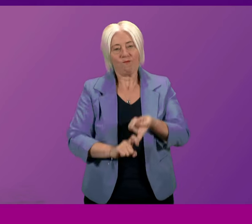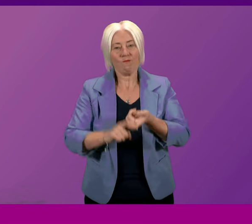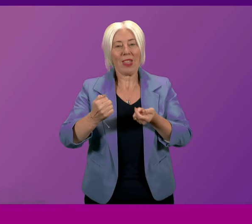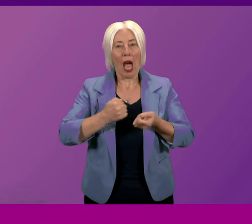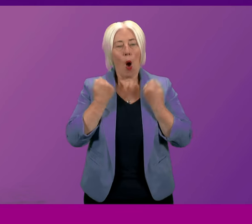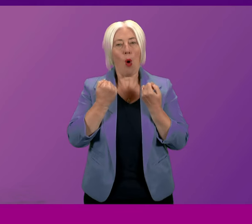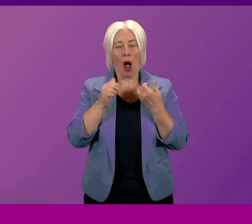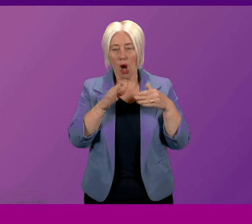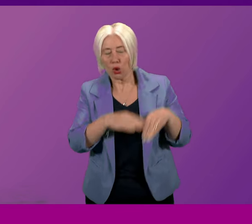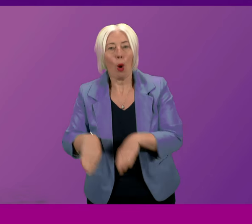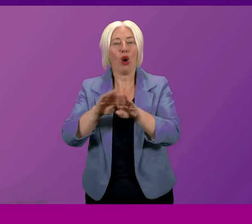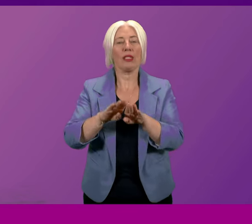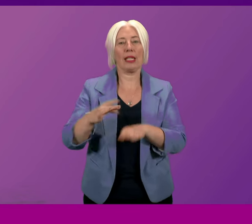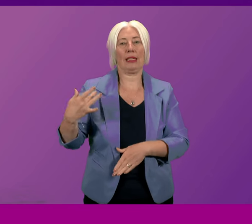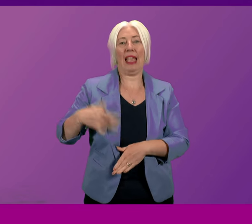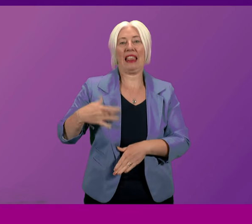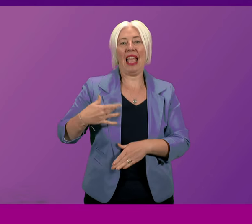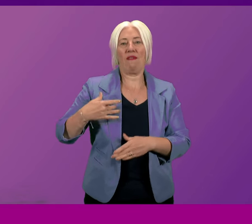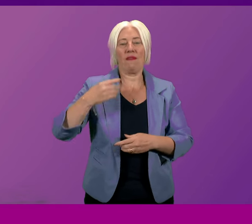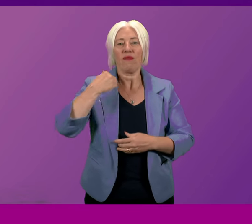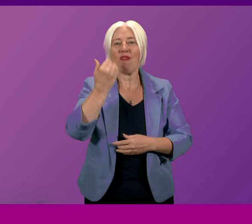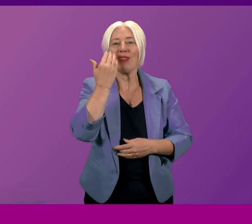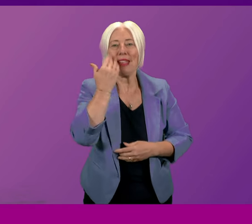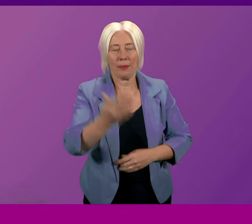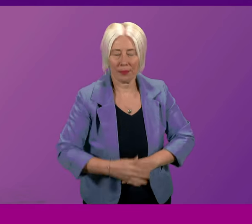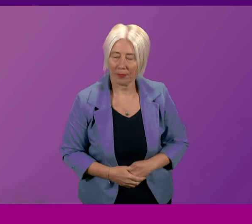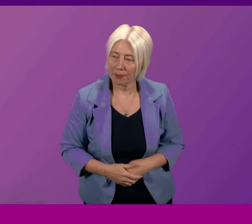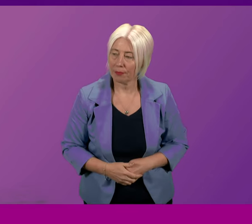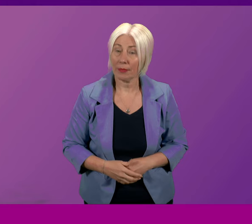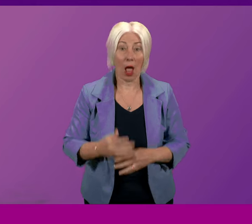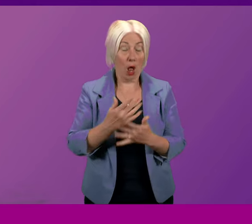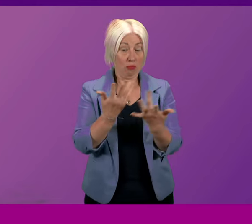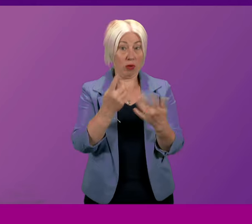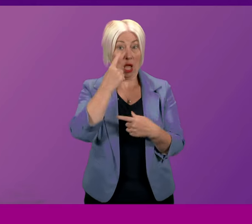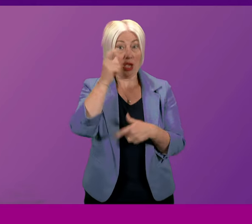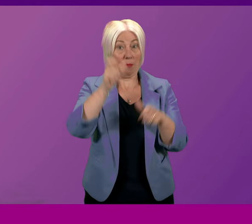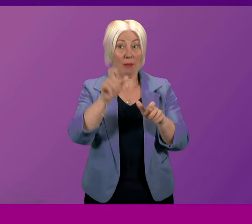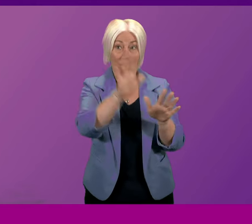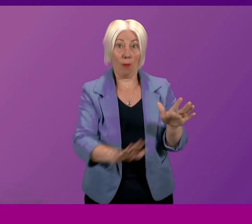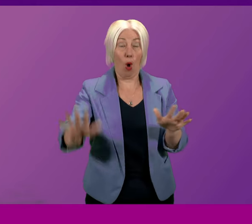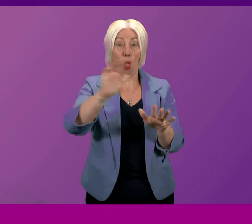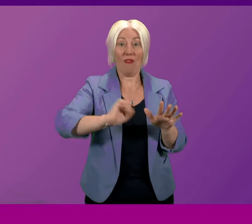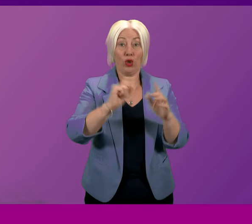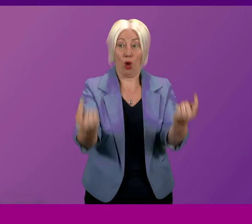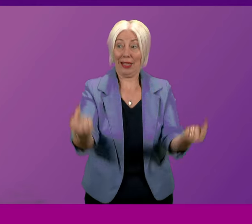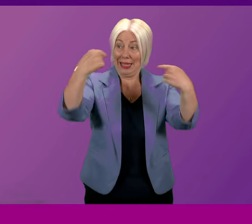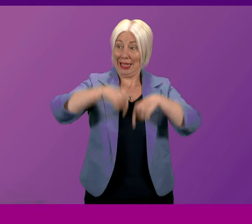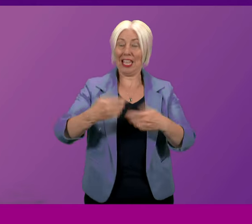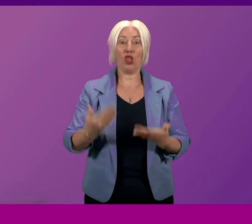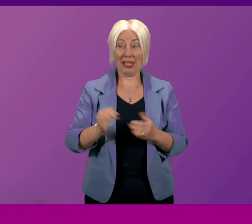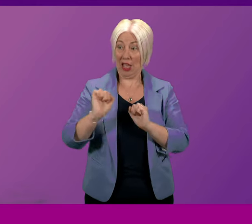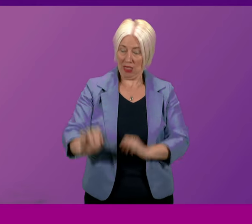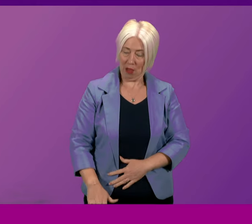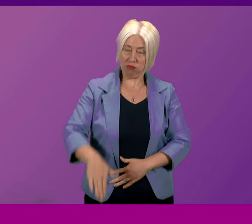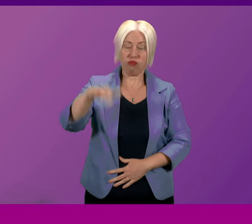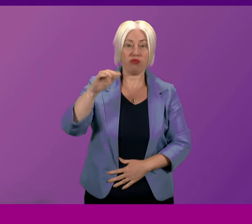and public life. And we're joined today by many young people from across Scotland who have grown up with the Parliament